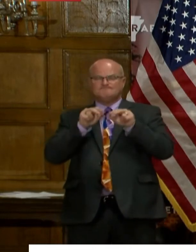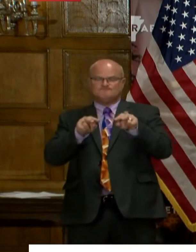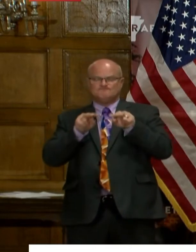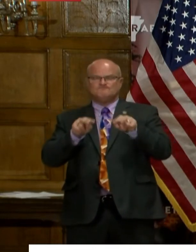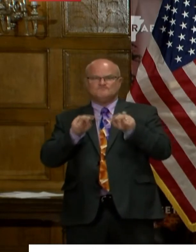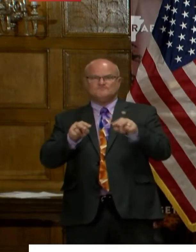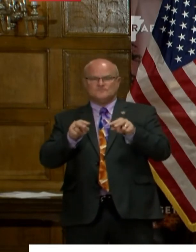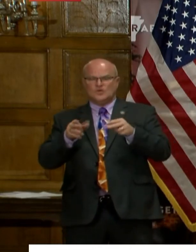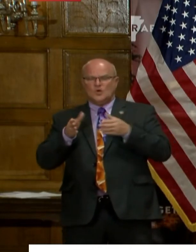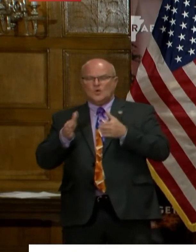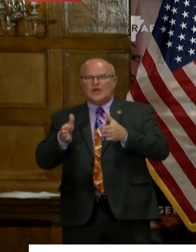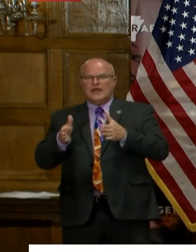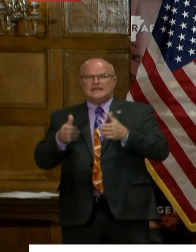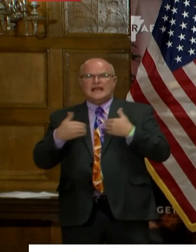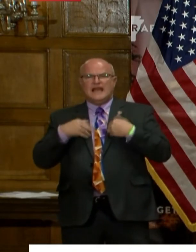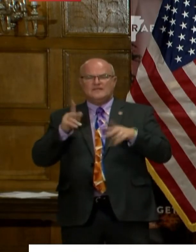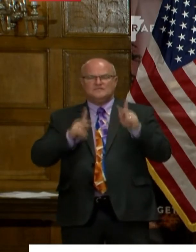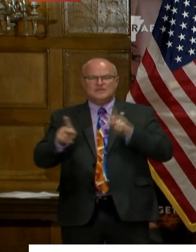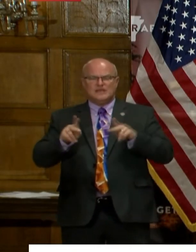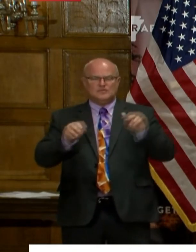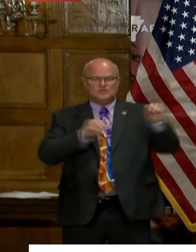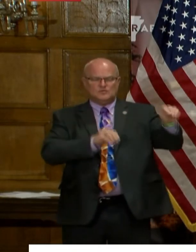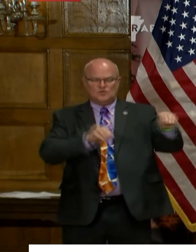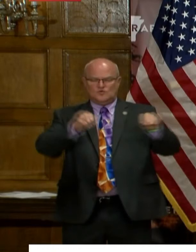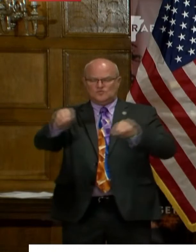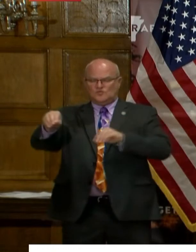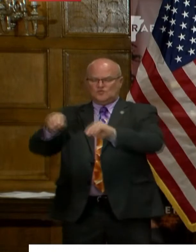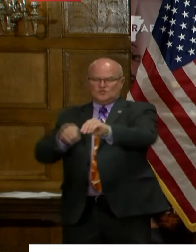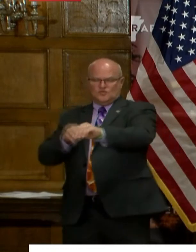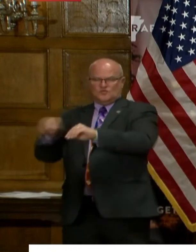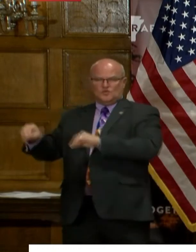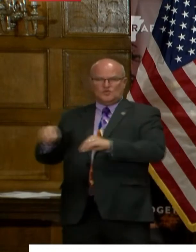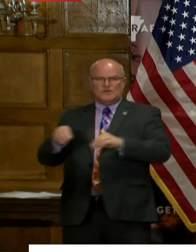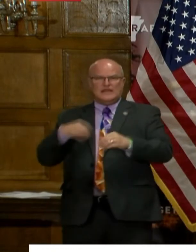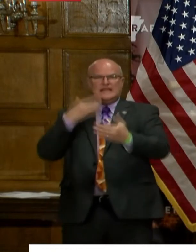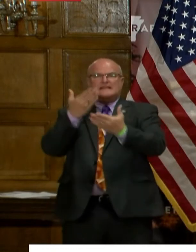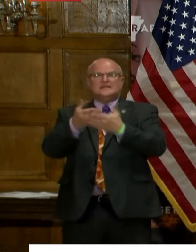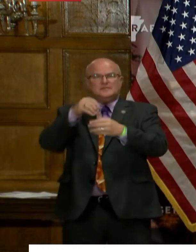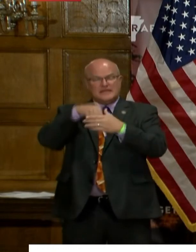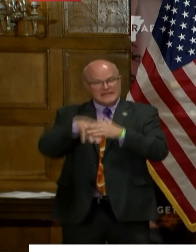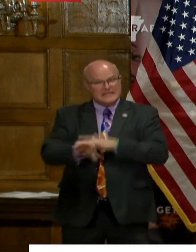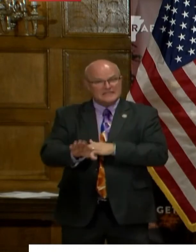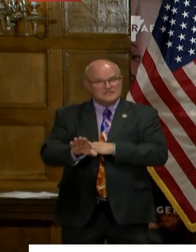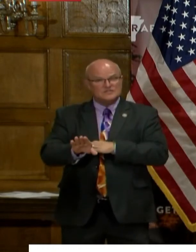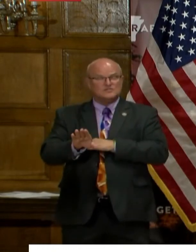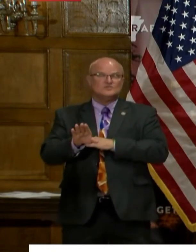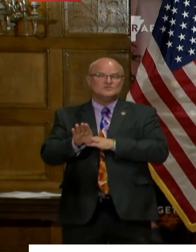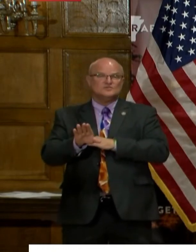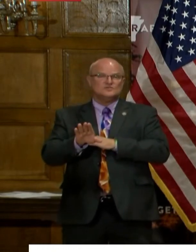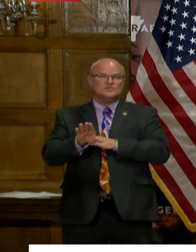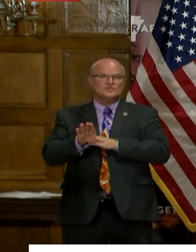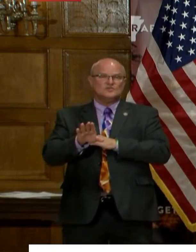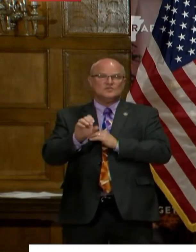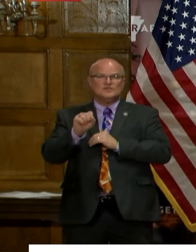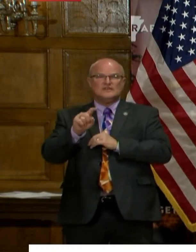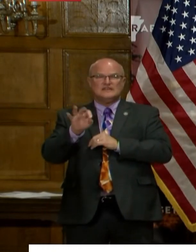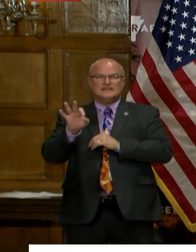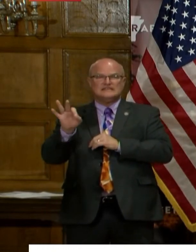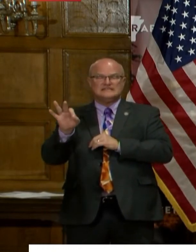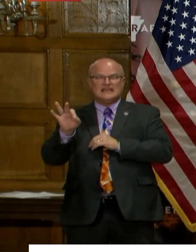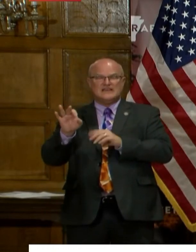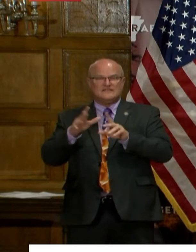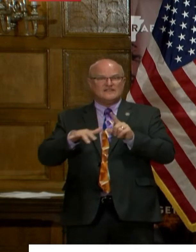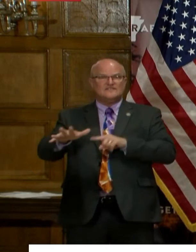is there ways that we can move people more quickly through the pipeline to get them into the staffing environment of